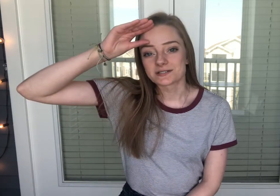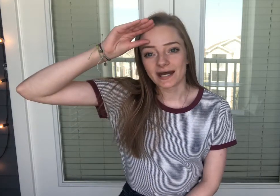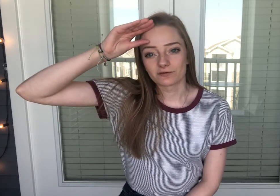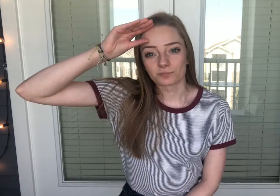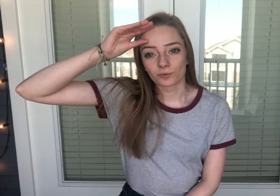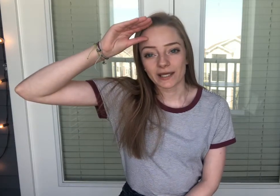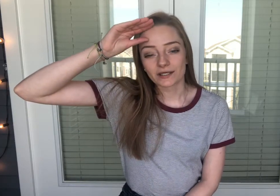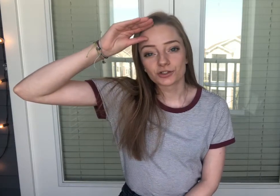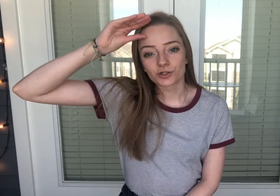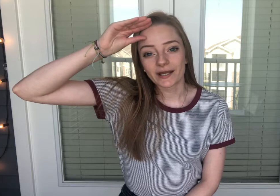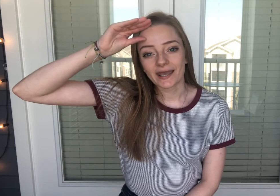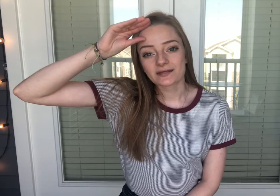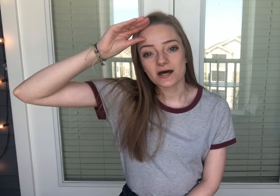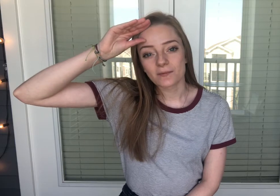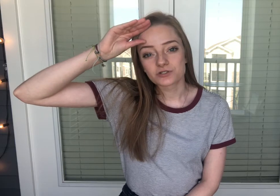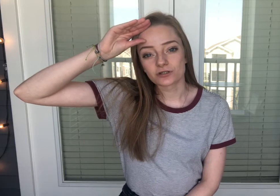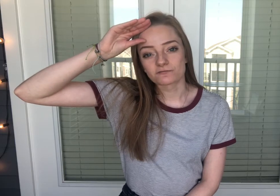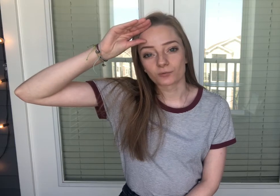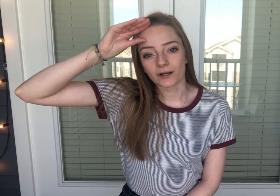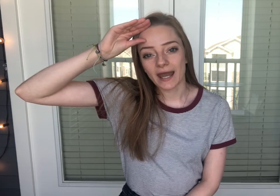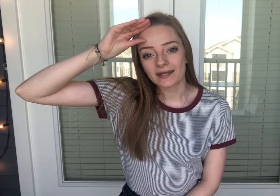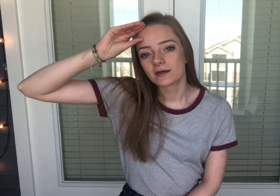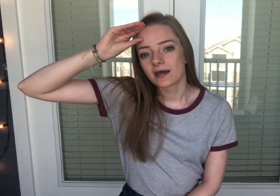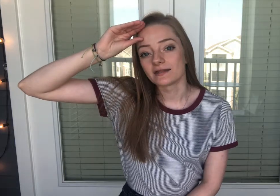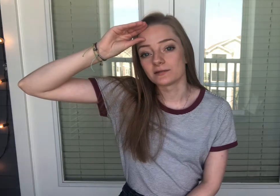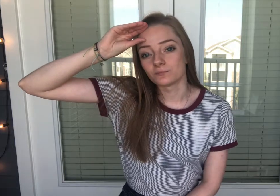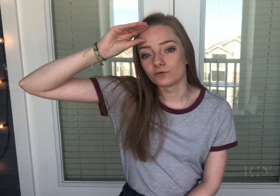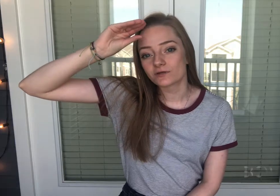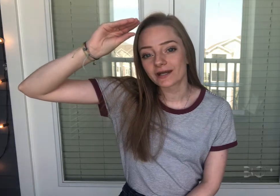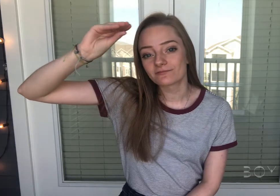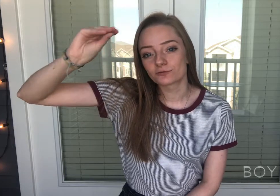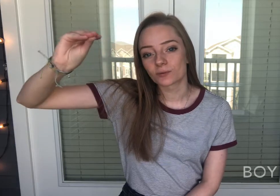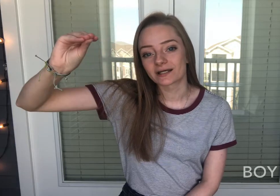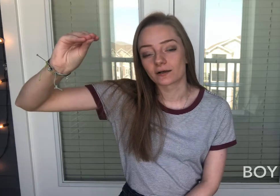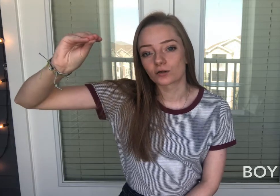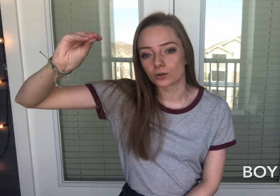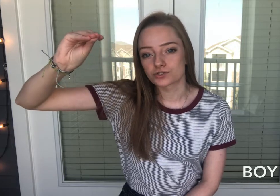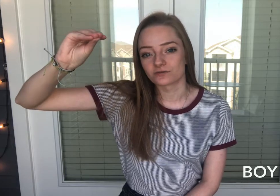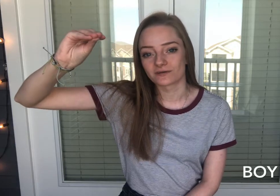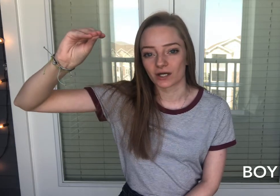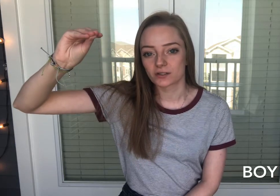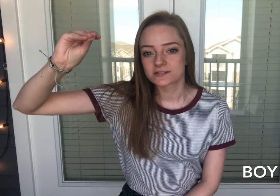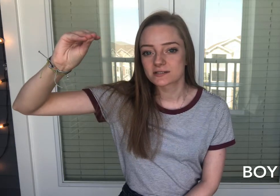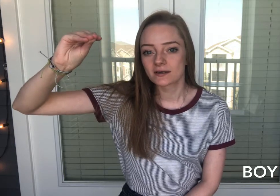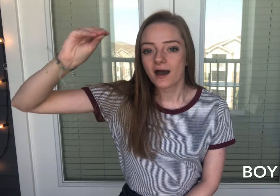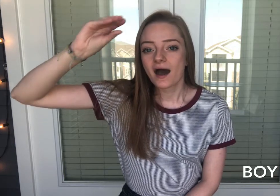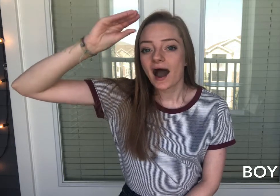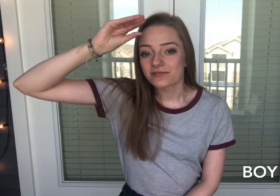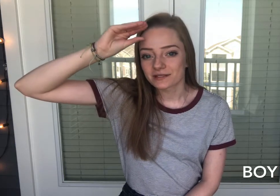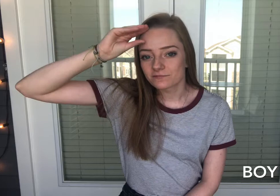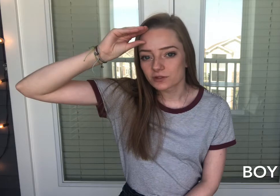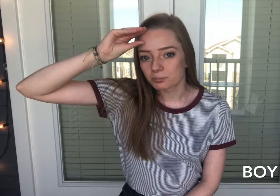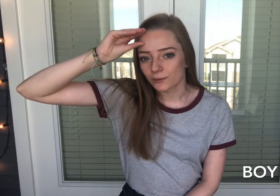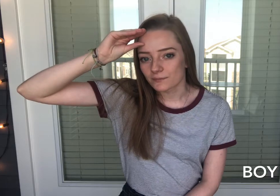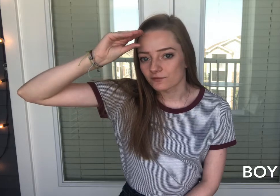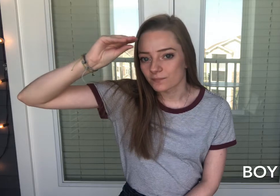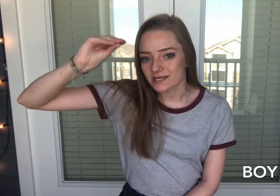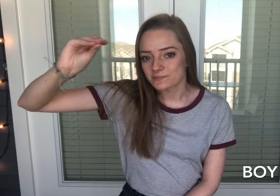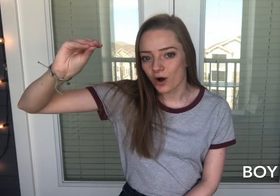kind of bring your hand up to your forehead and then move your hand forward and close your fingers. I think of the brim of a baseball